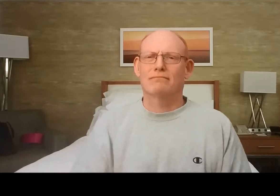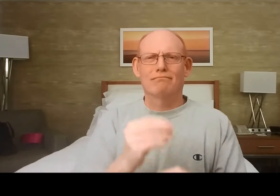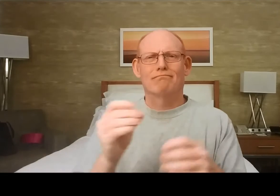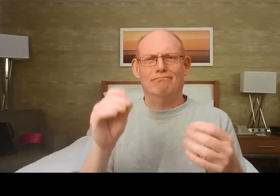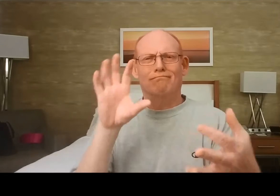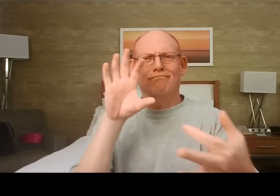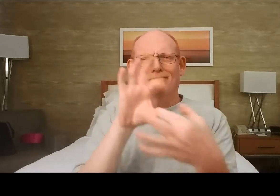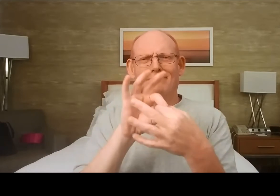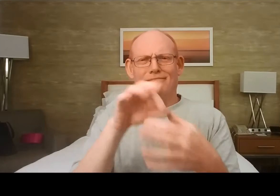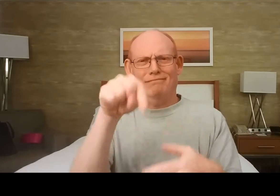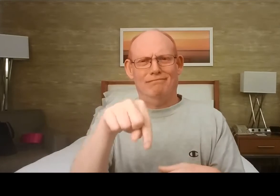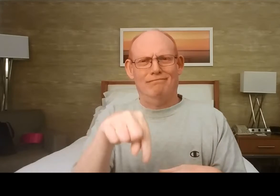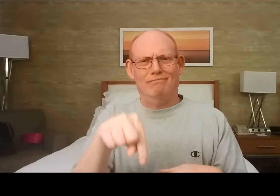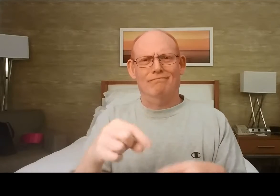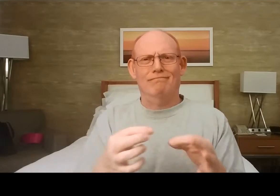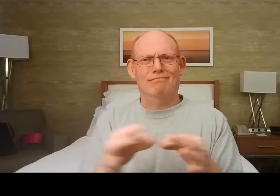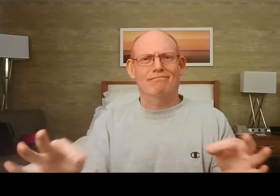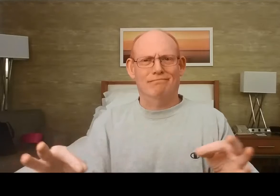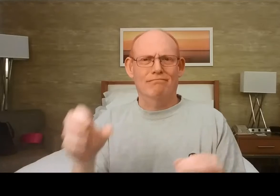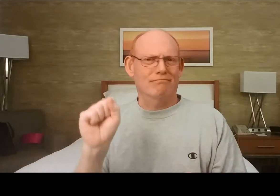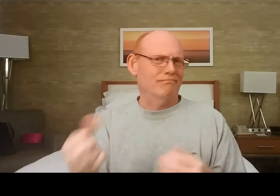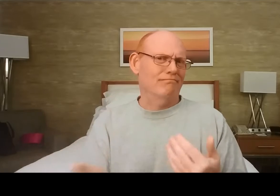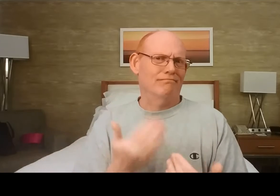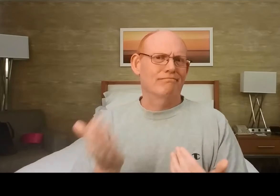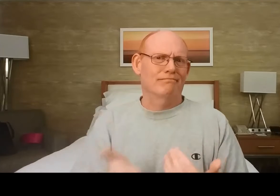I'll put a link in the comments below. It'll be easier that way.